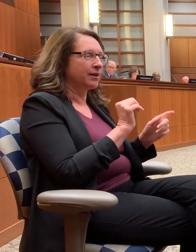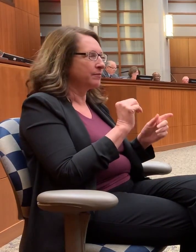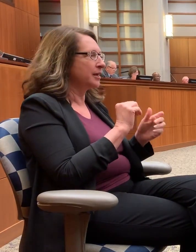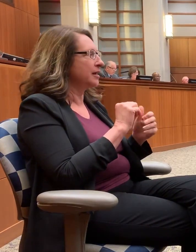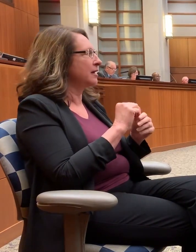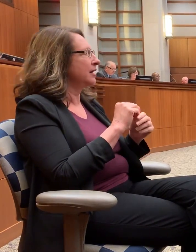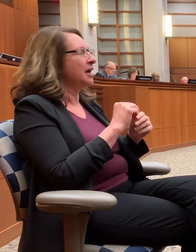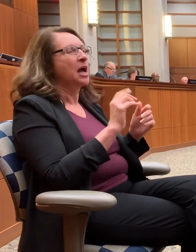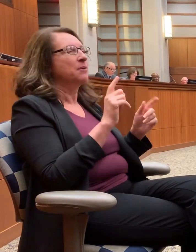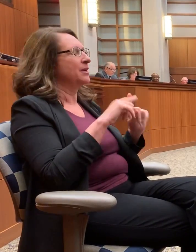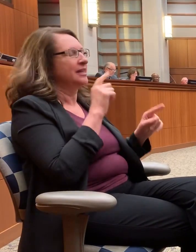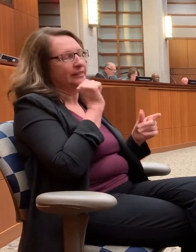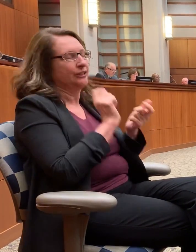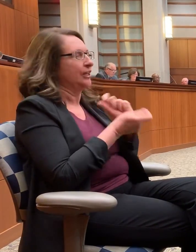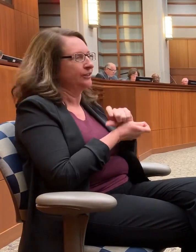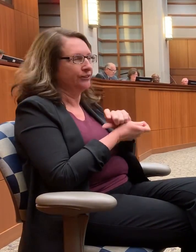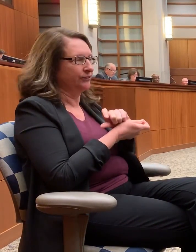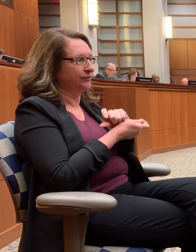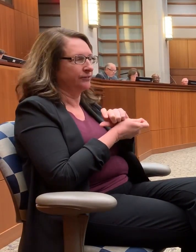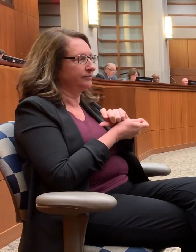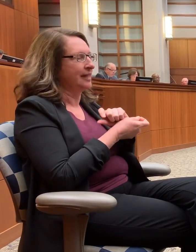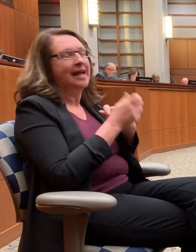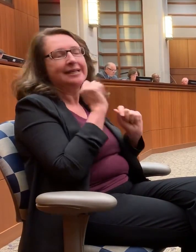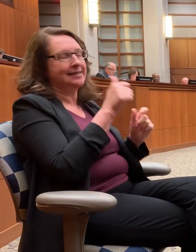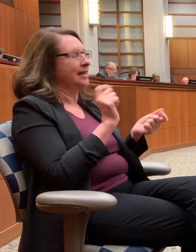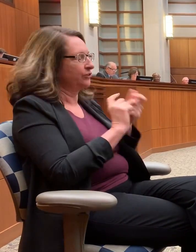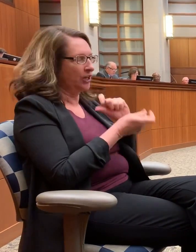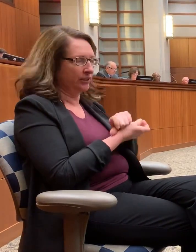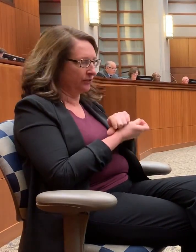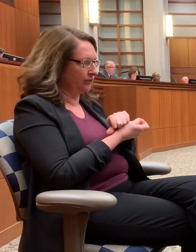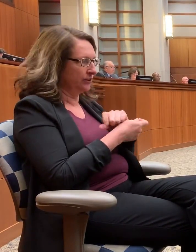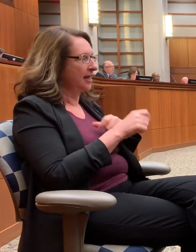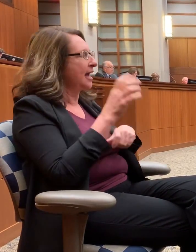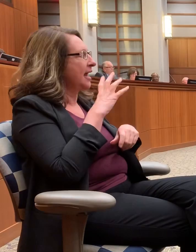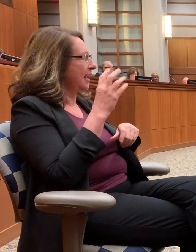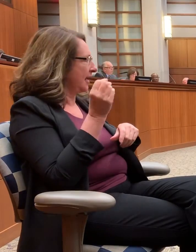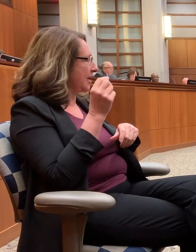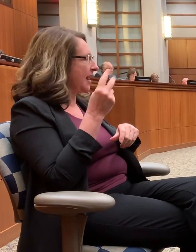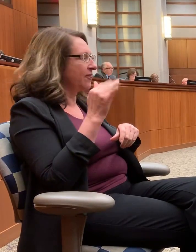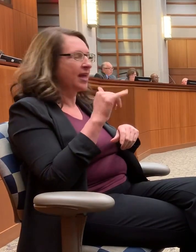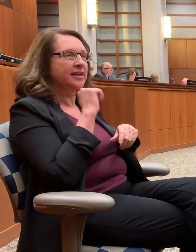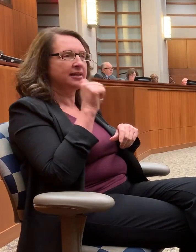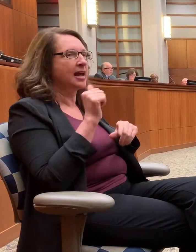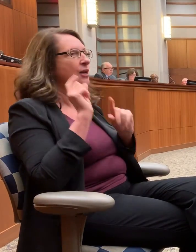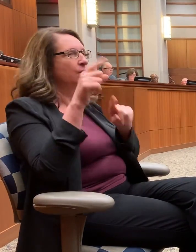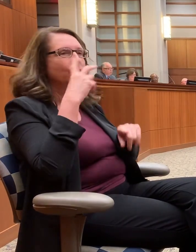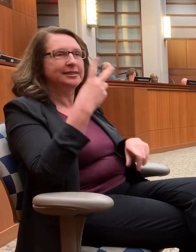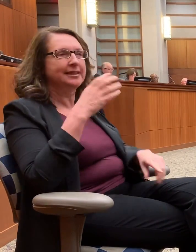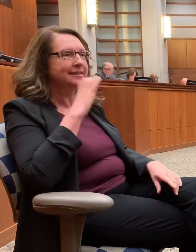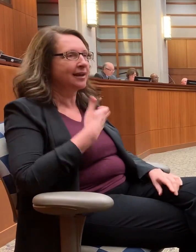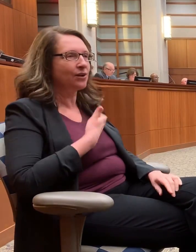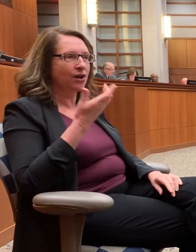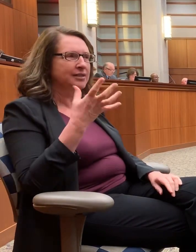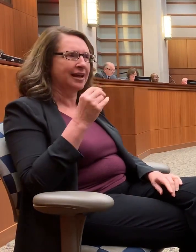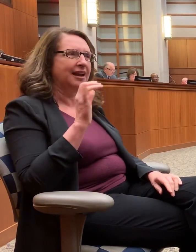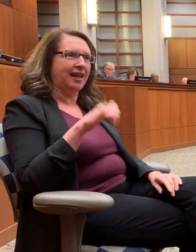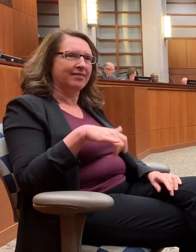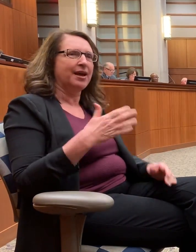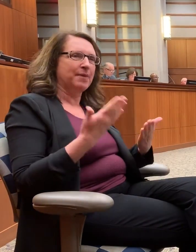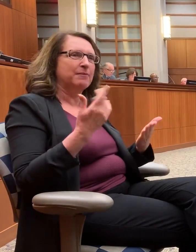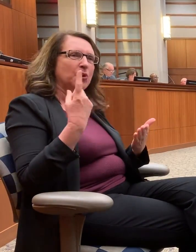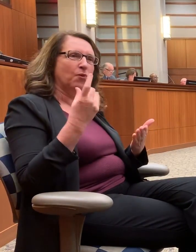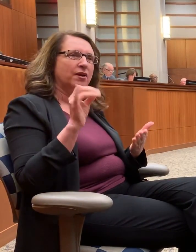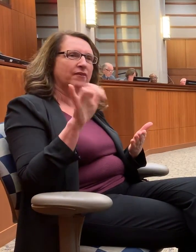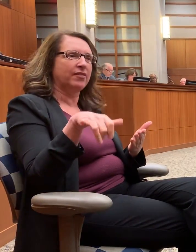him, but it didn't change. It did not change, and they did not go see Santa Claus. And that might have been